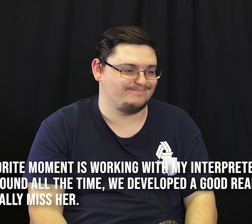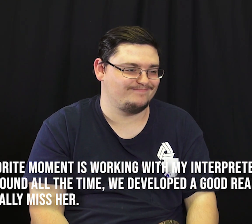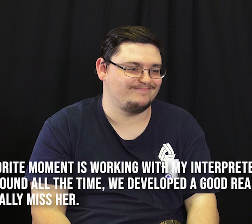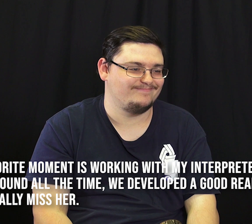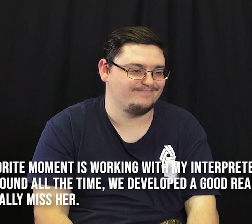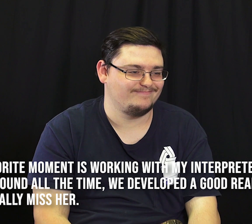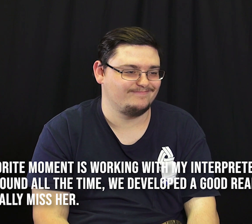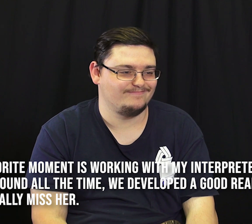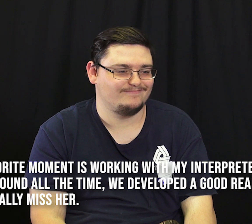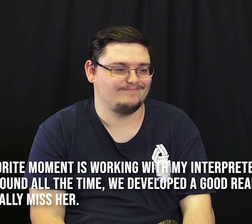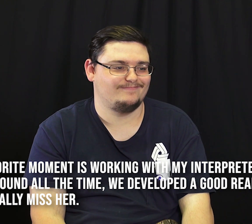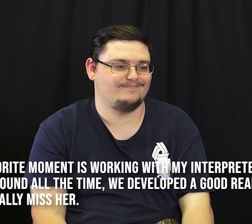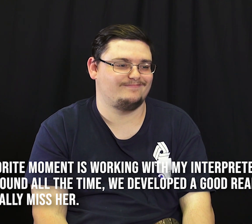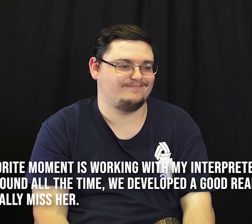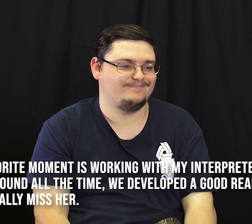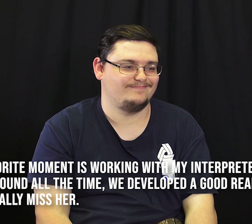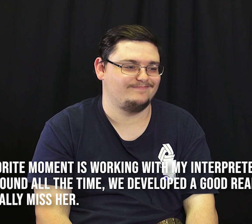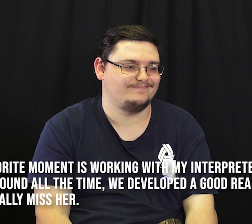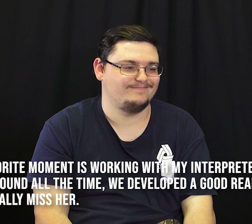along with each other well, and I'll really miss her a lot.